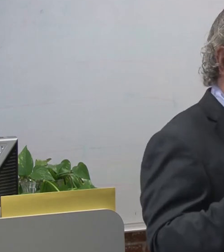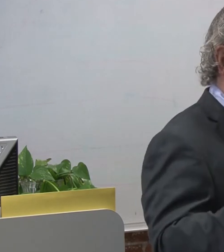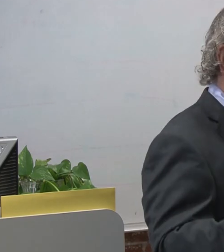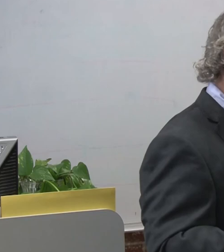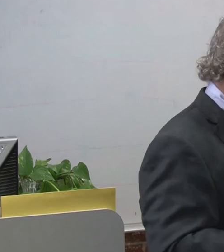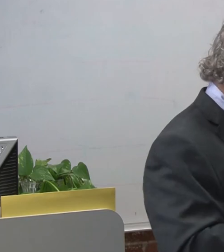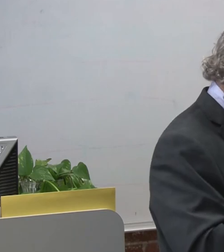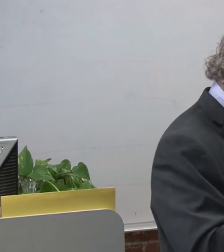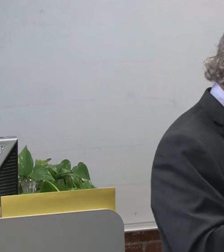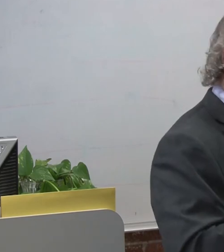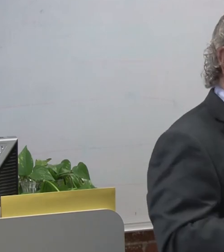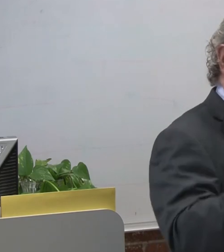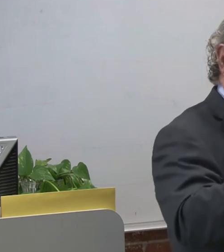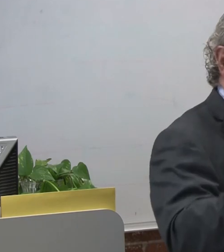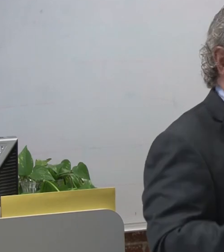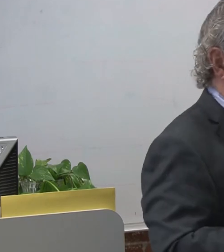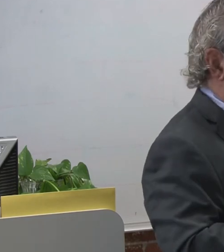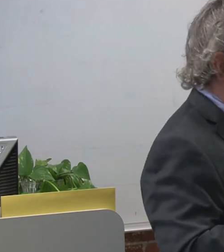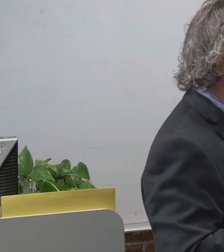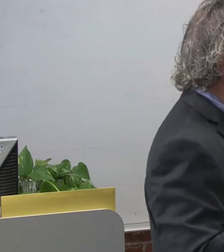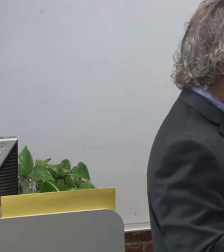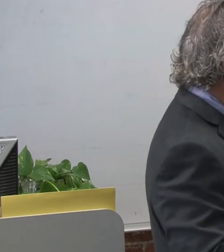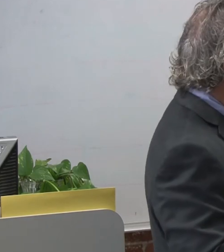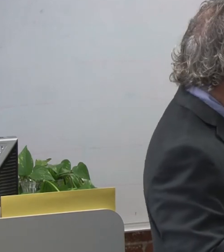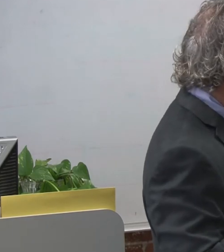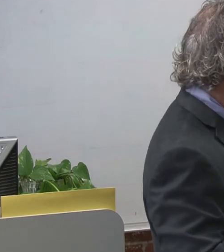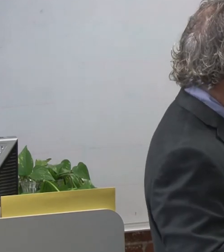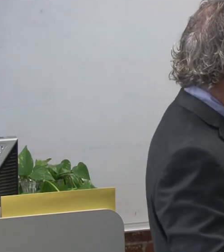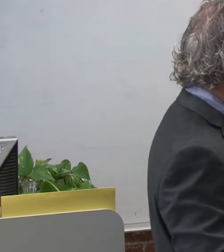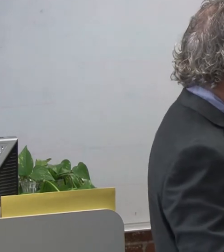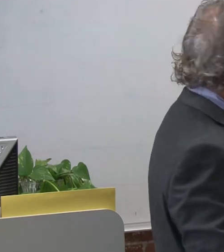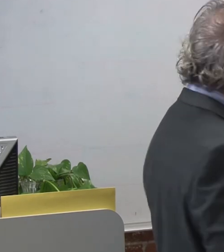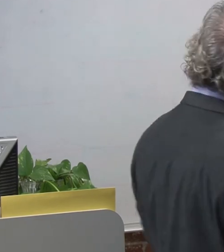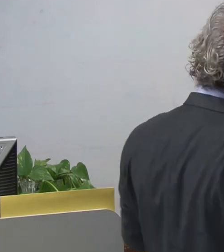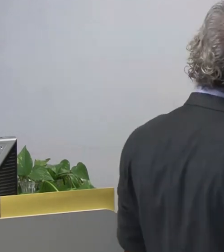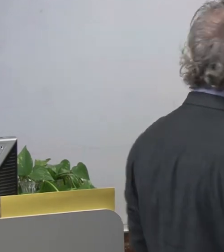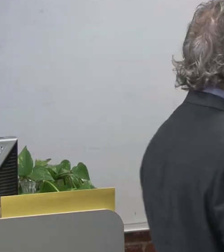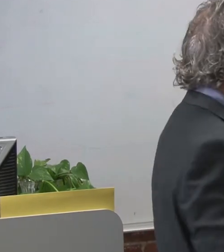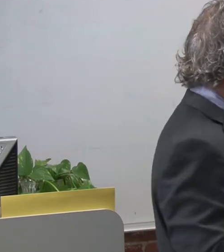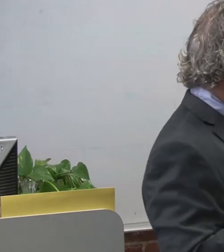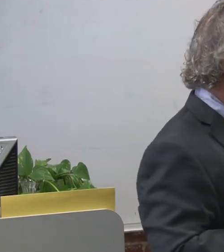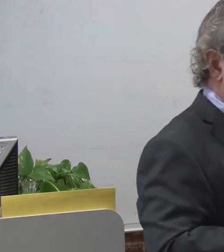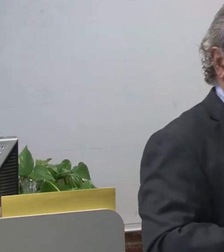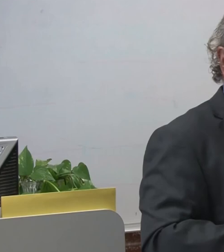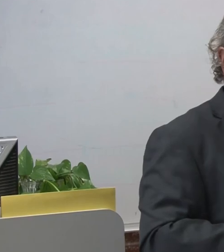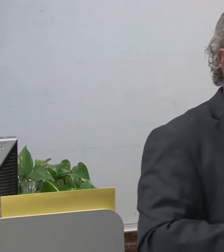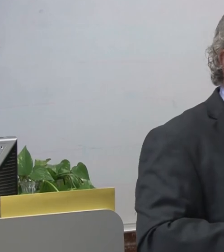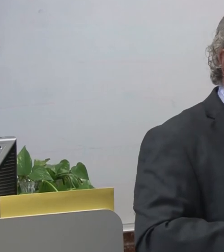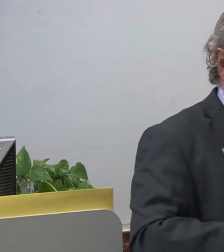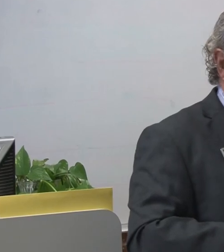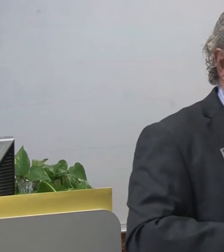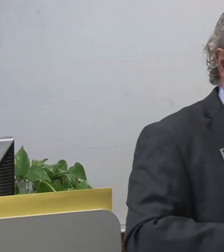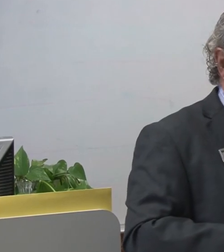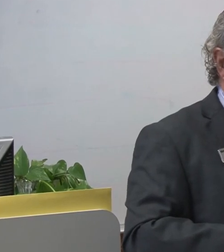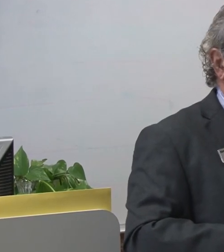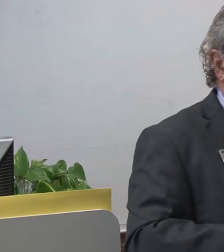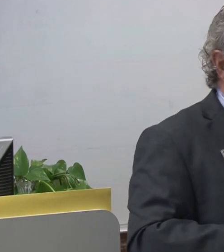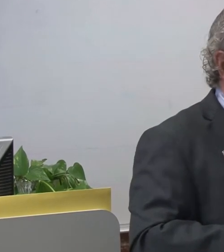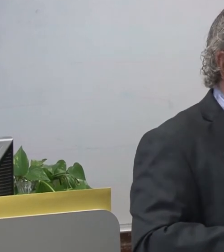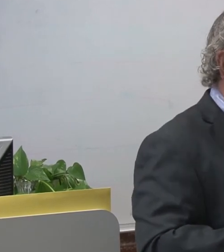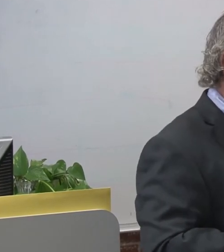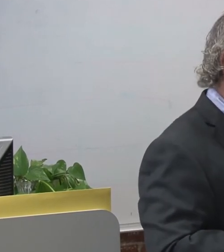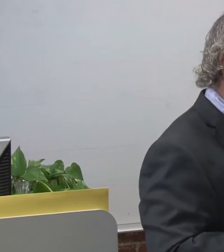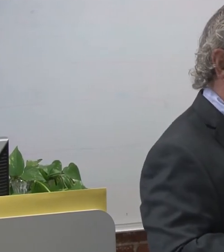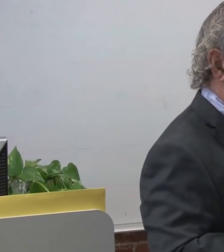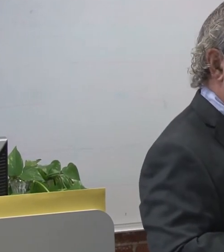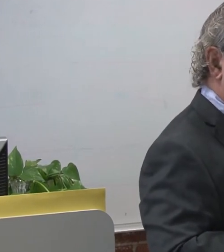deserve to achieve. So thank you for coming. I think we're going to have a tour. I think we're going to have a tour of the facility. So if any of you